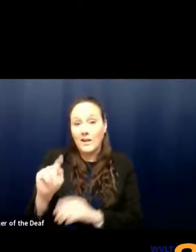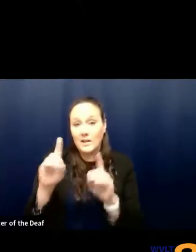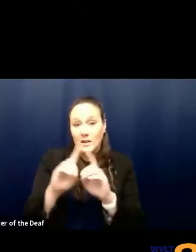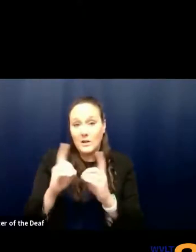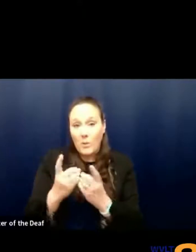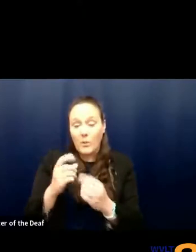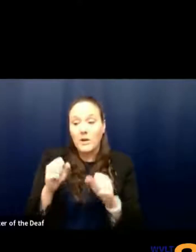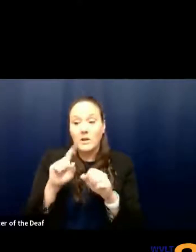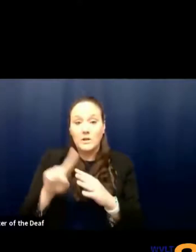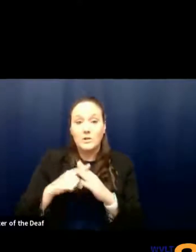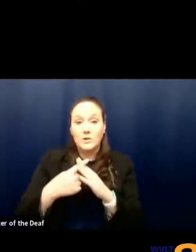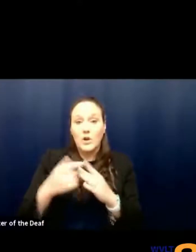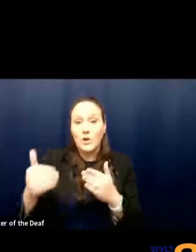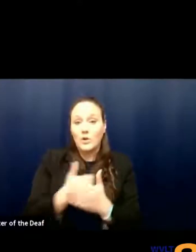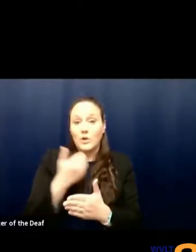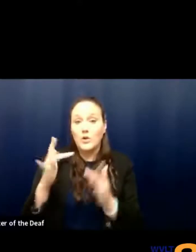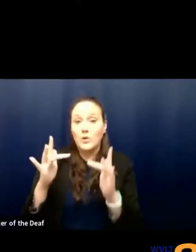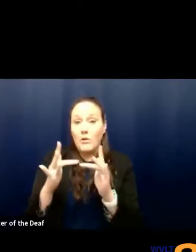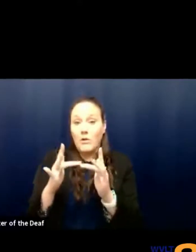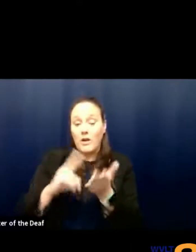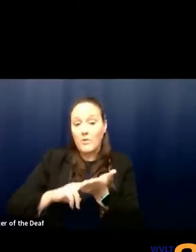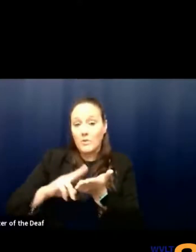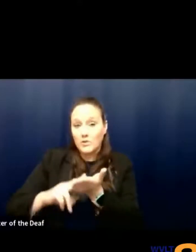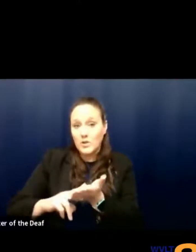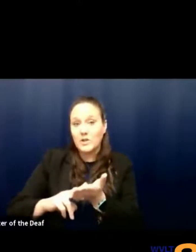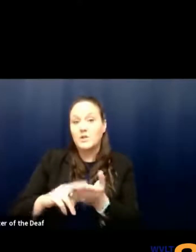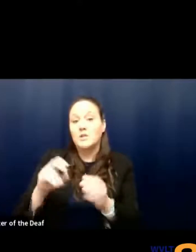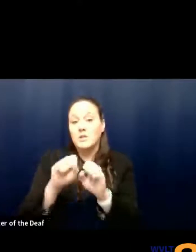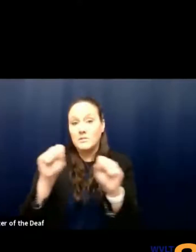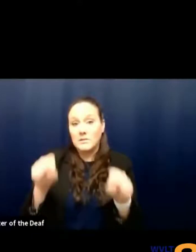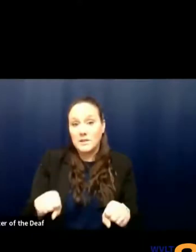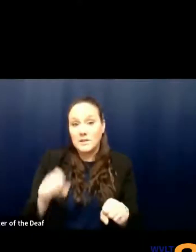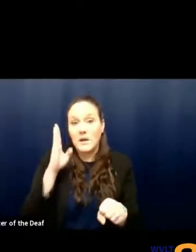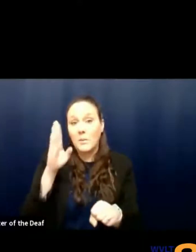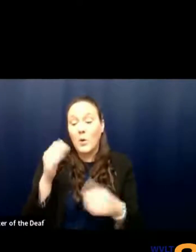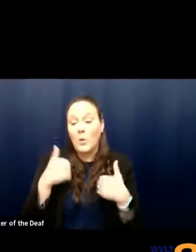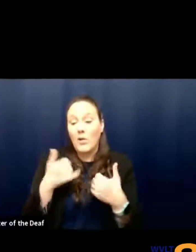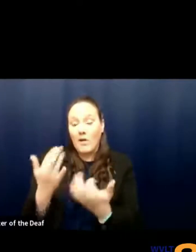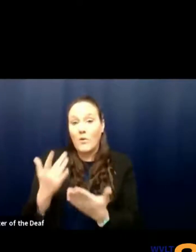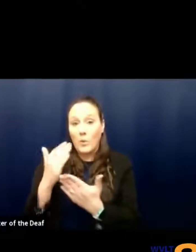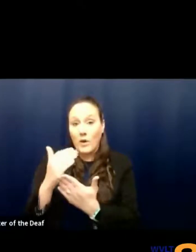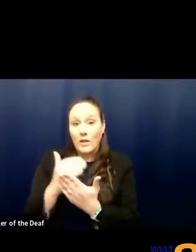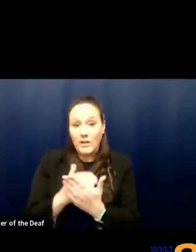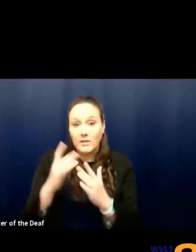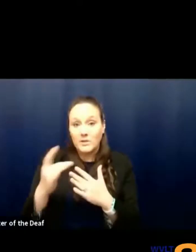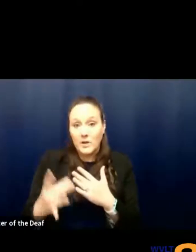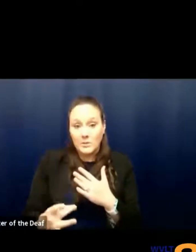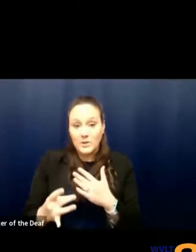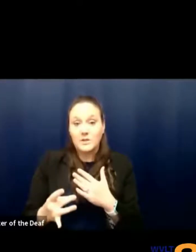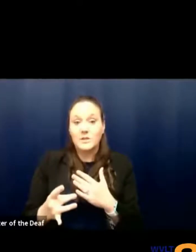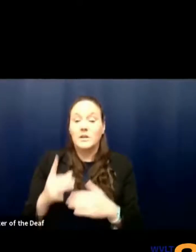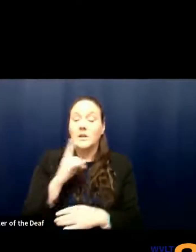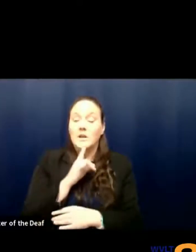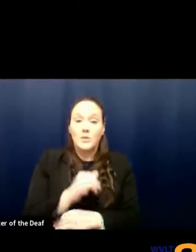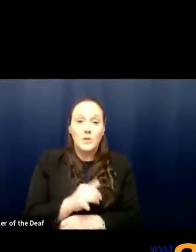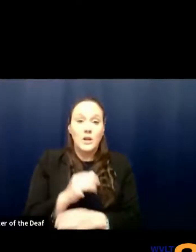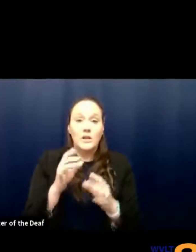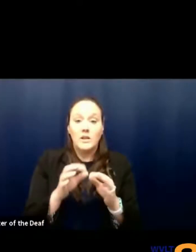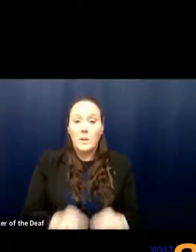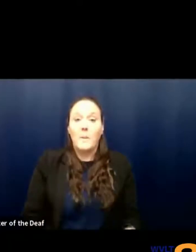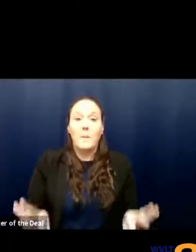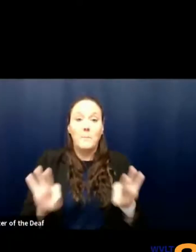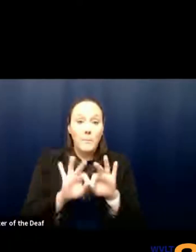registration and scheduling system that will have a waitlist option. That said, it has been incredibly important for us to make sure